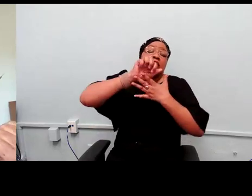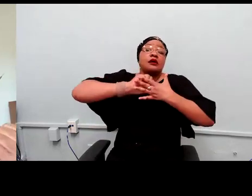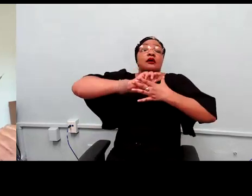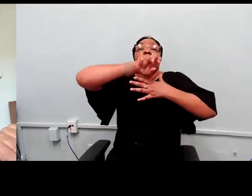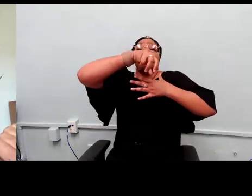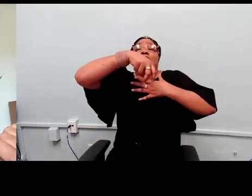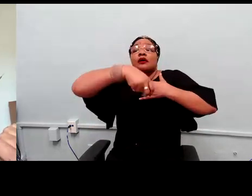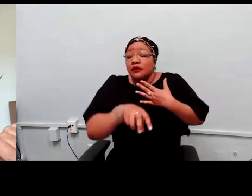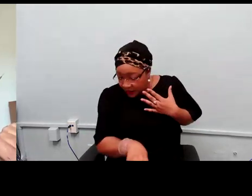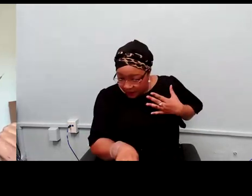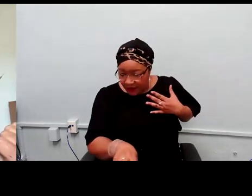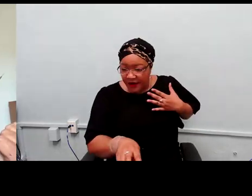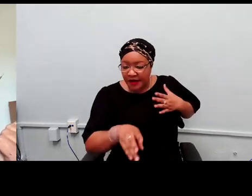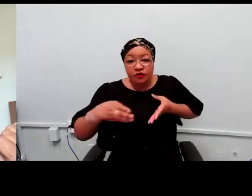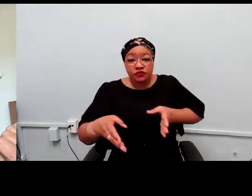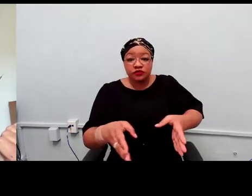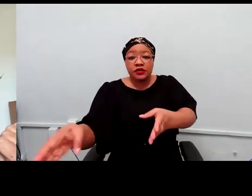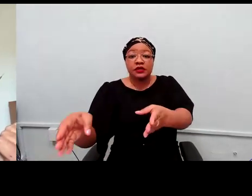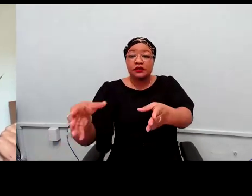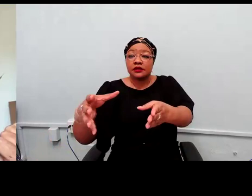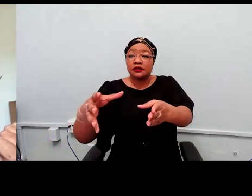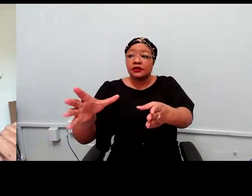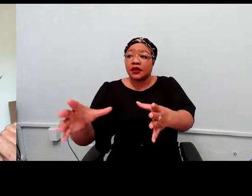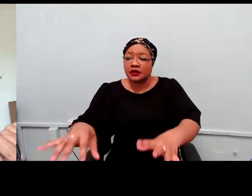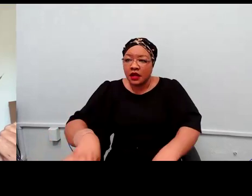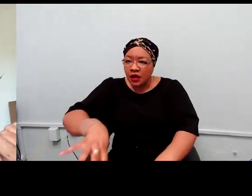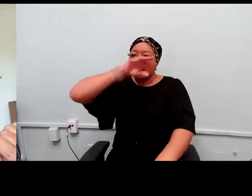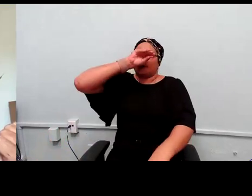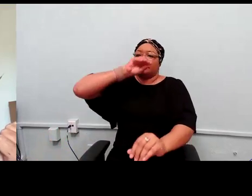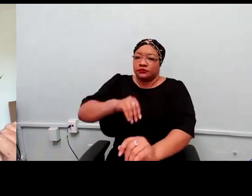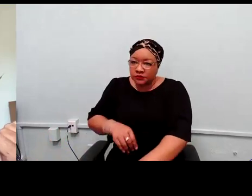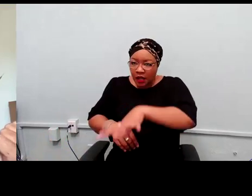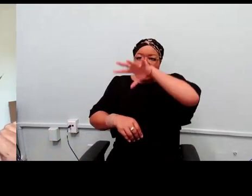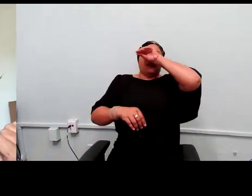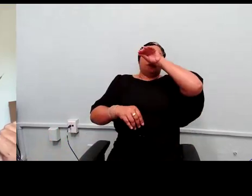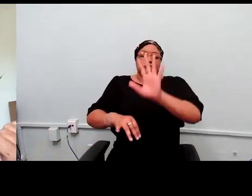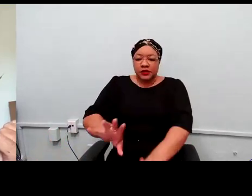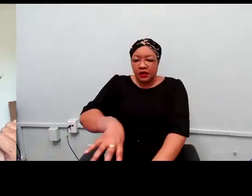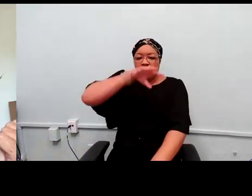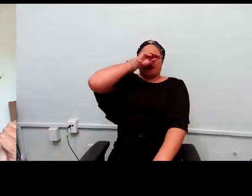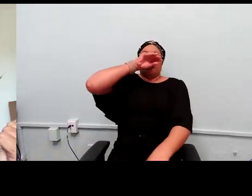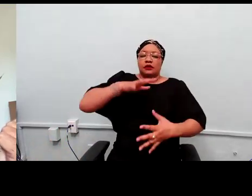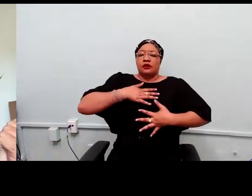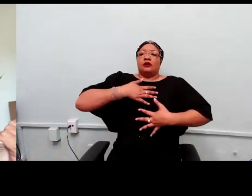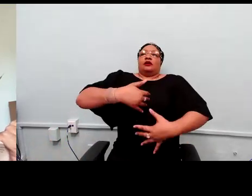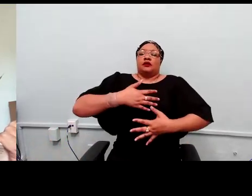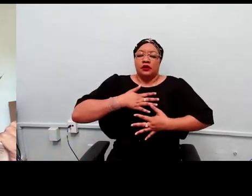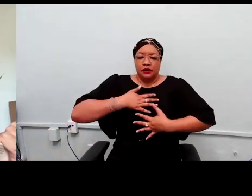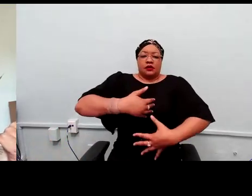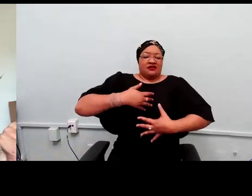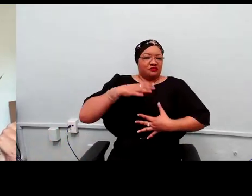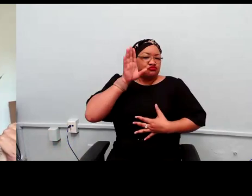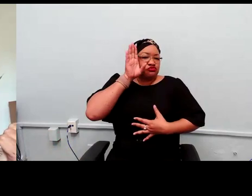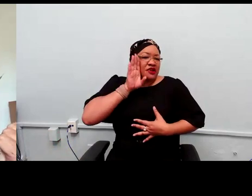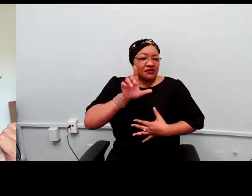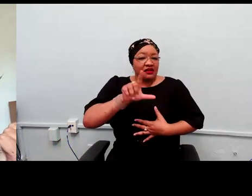into the street below, takes in giant gulps of gray, brown LA air, smog so thick the flies